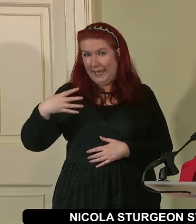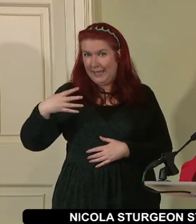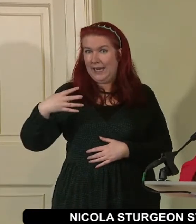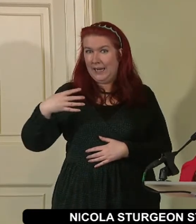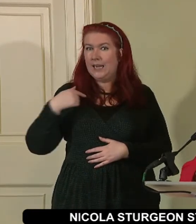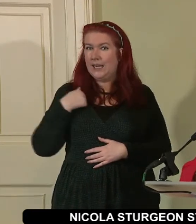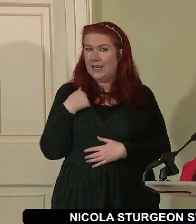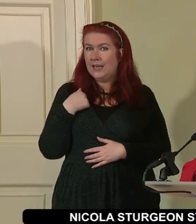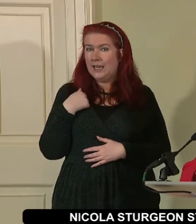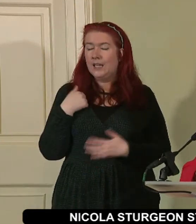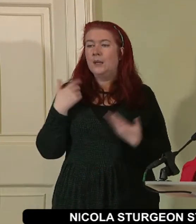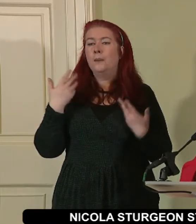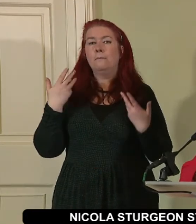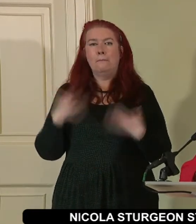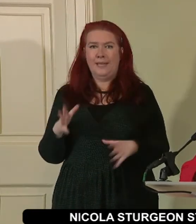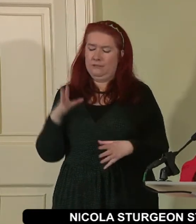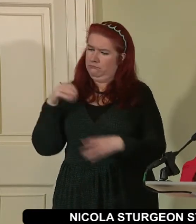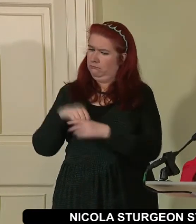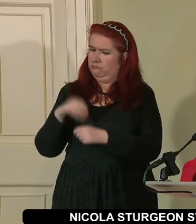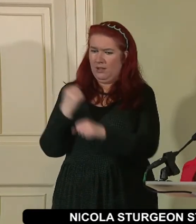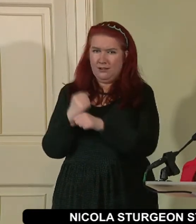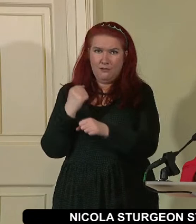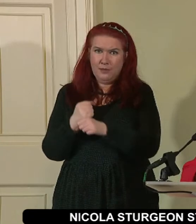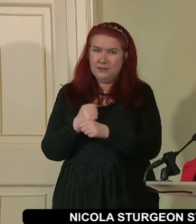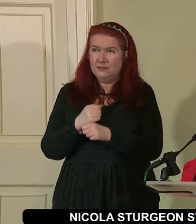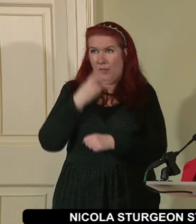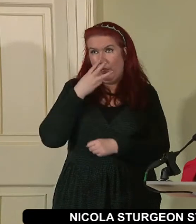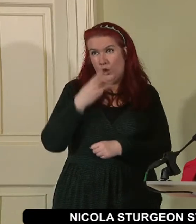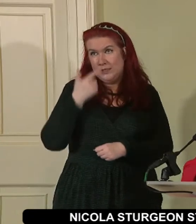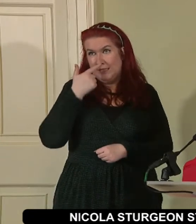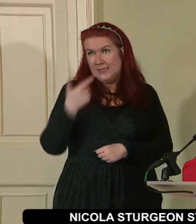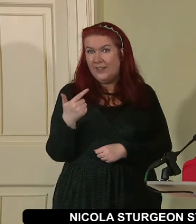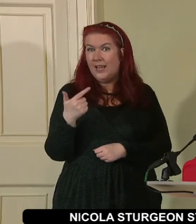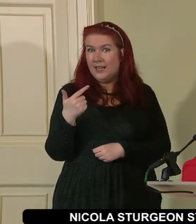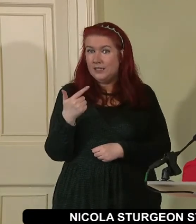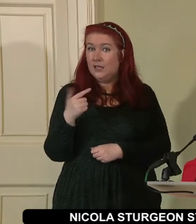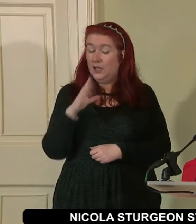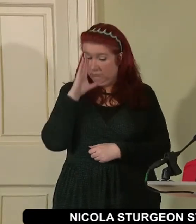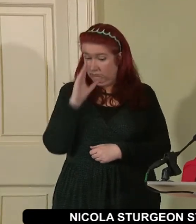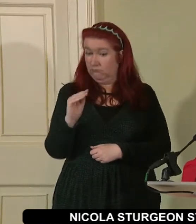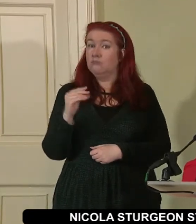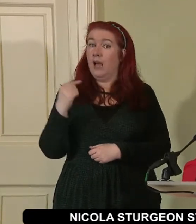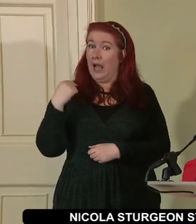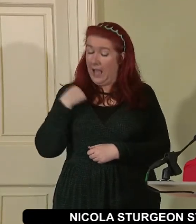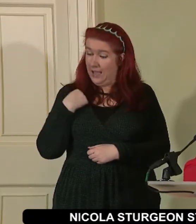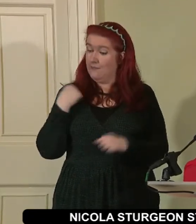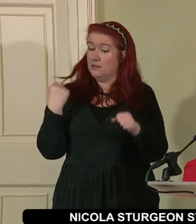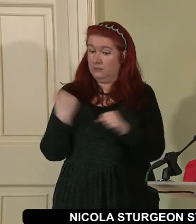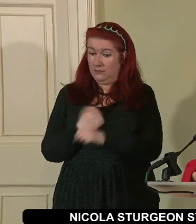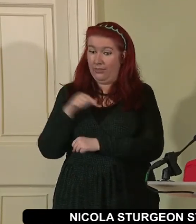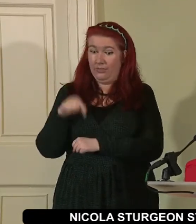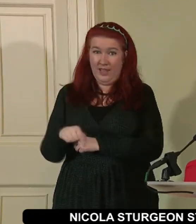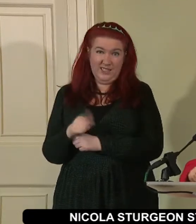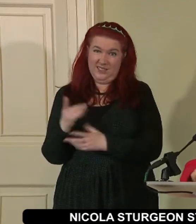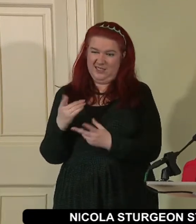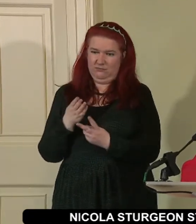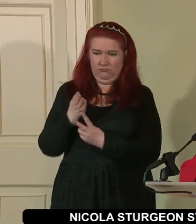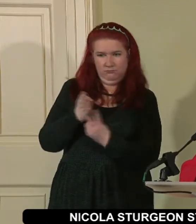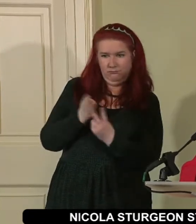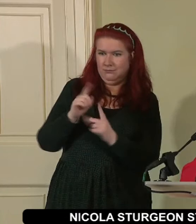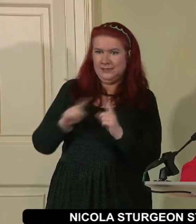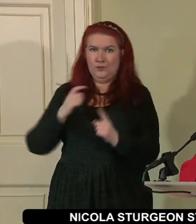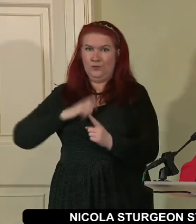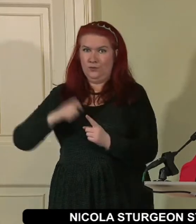29. I've been in government since I was 37. I have literally done this in one capacity or